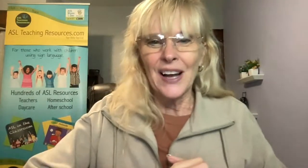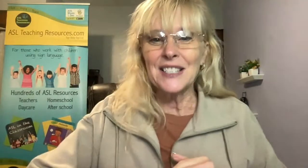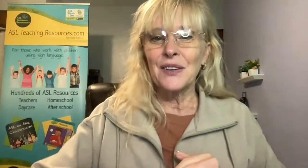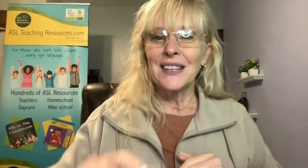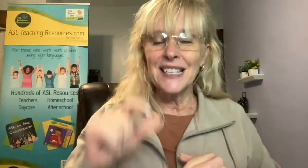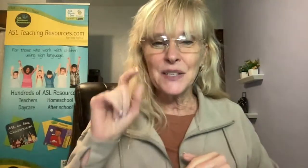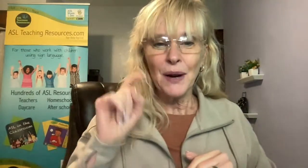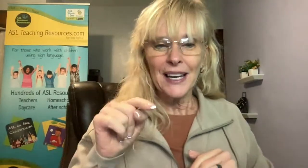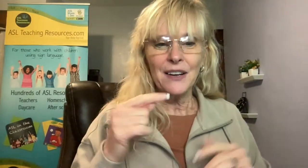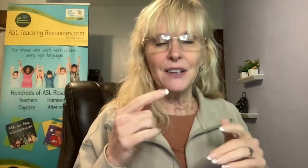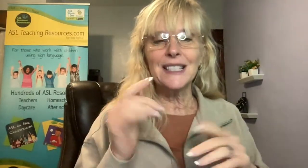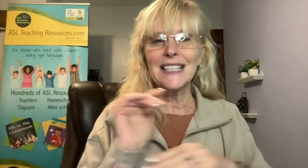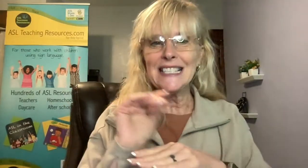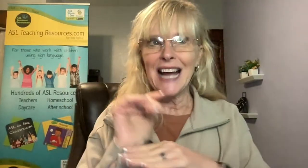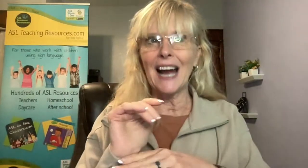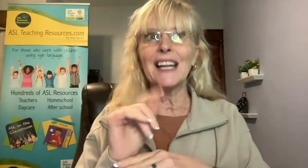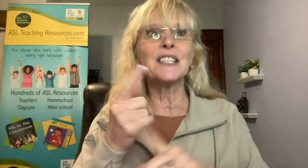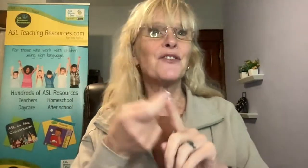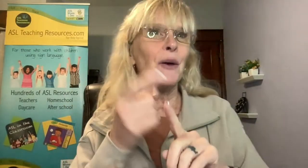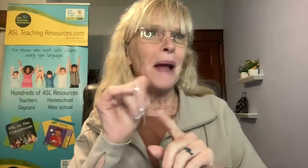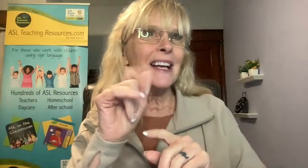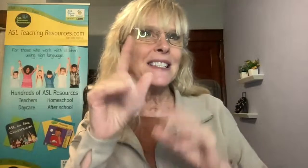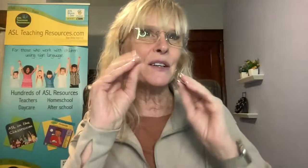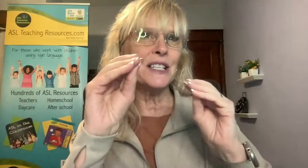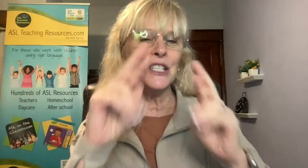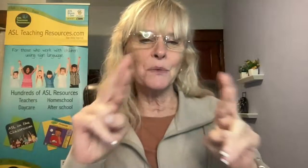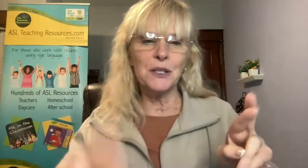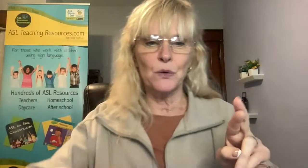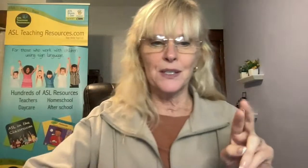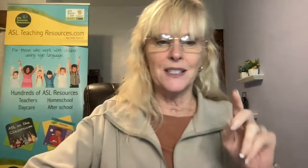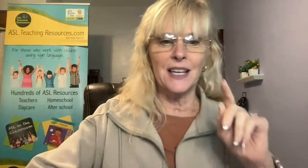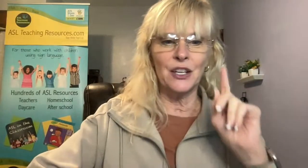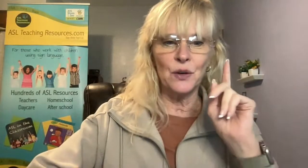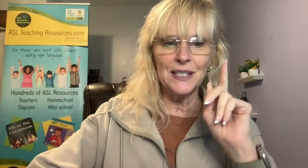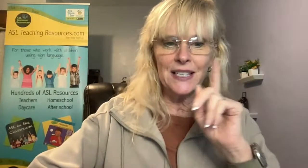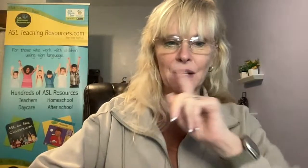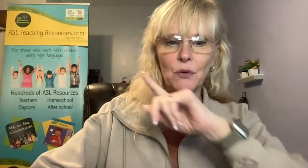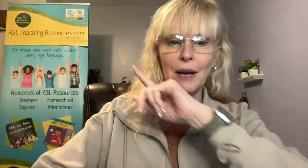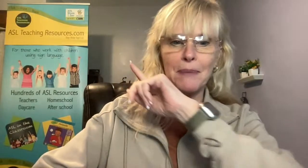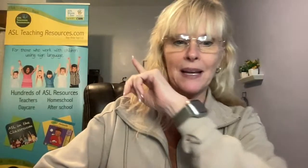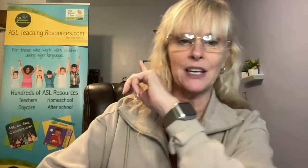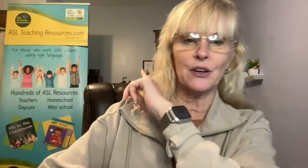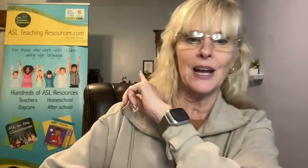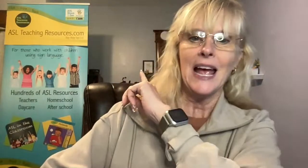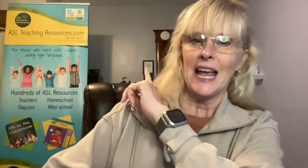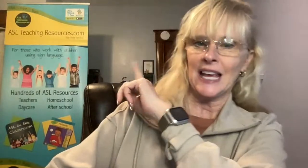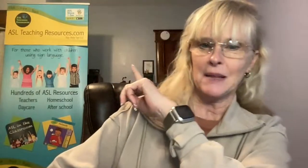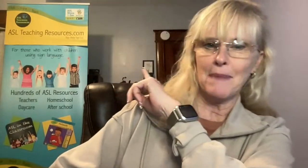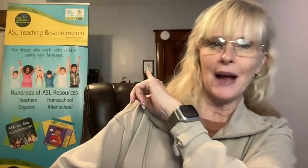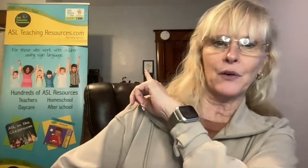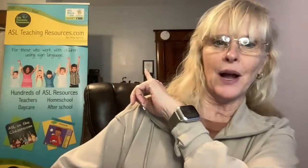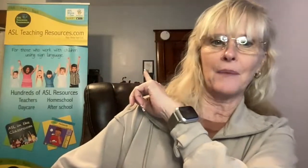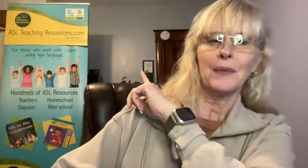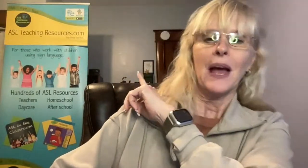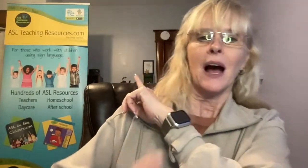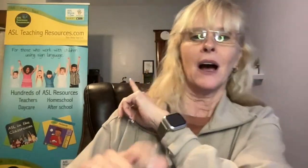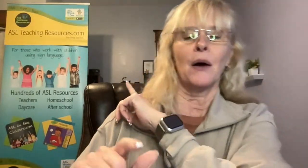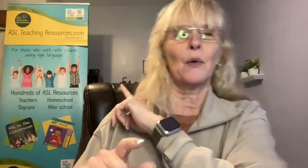so this right here tonight is from ASL Teaching Resources, and you can see it right back here in the background. We're